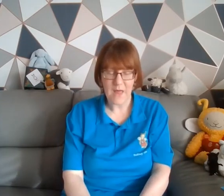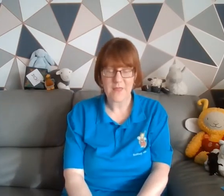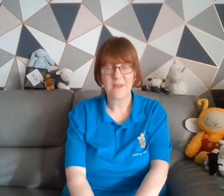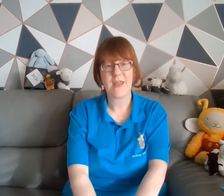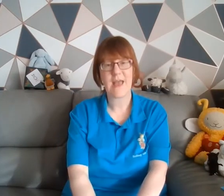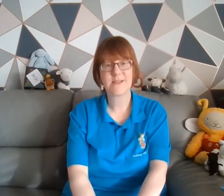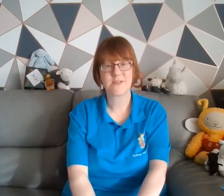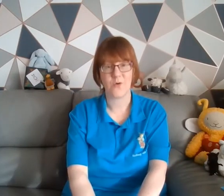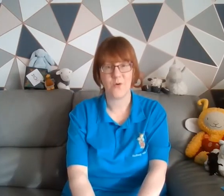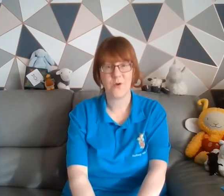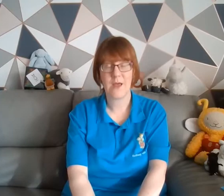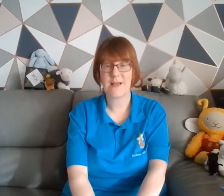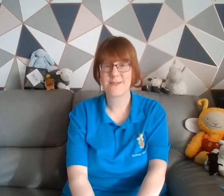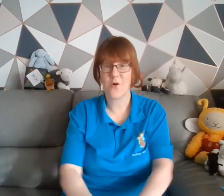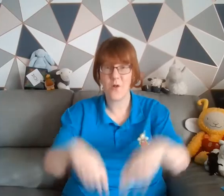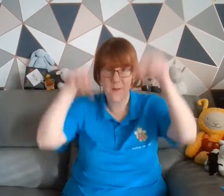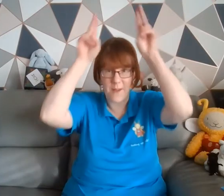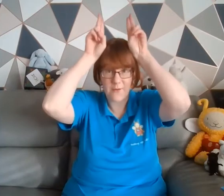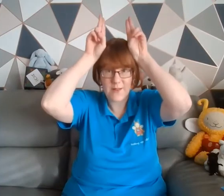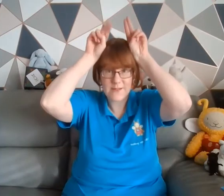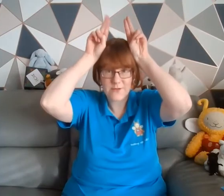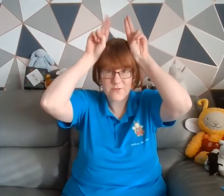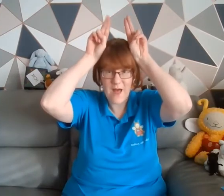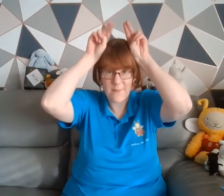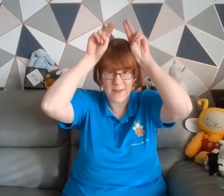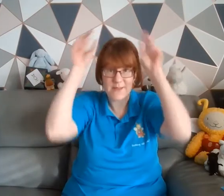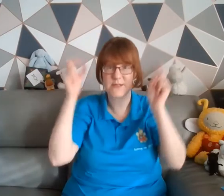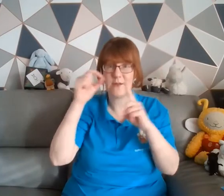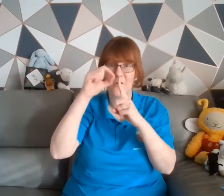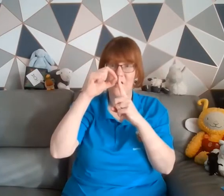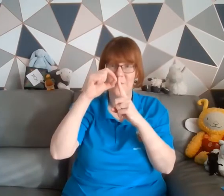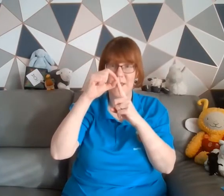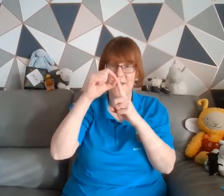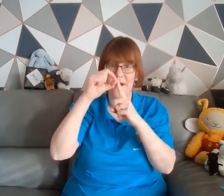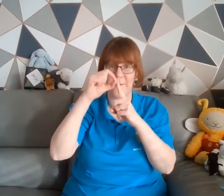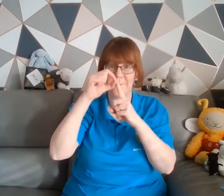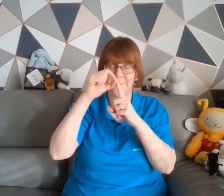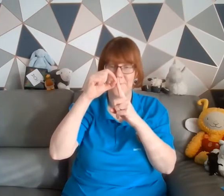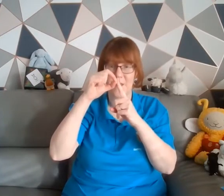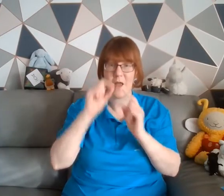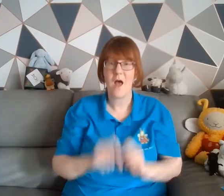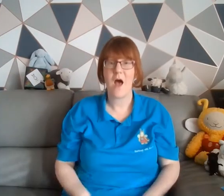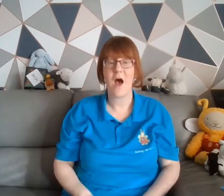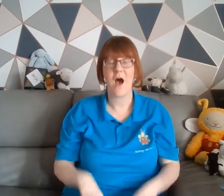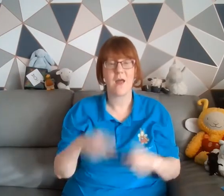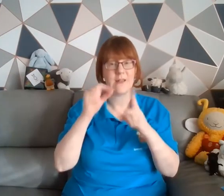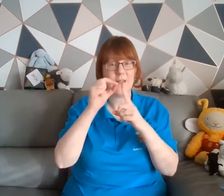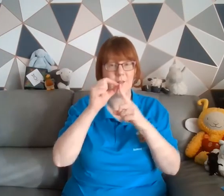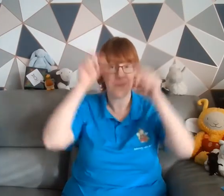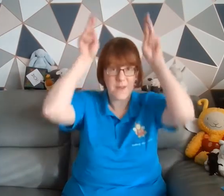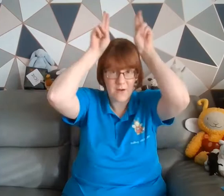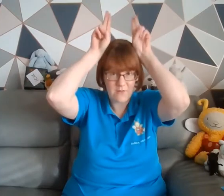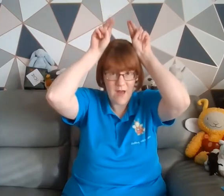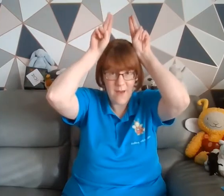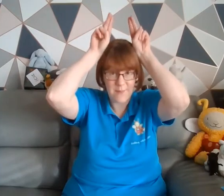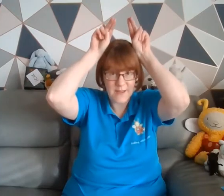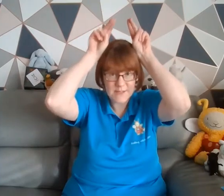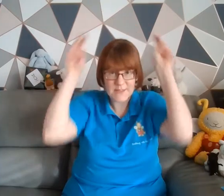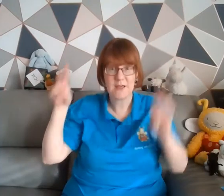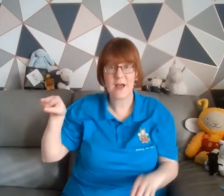The next song is all about a little rabbit called Peter. And little Peter Rabbit has